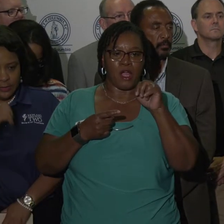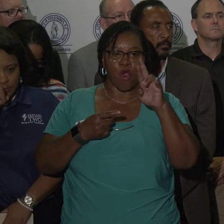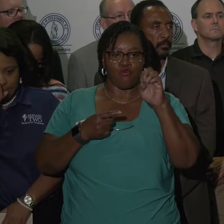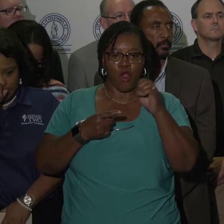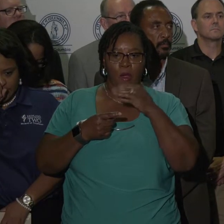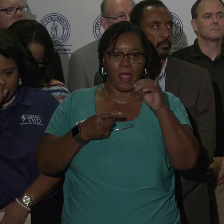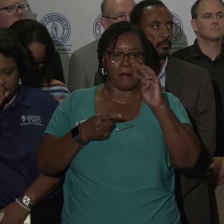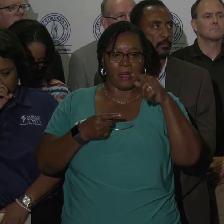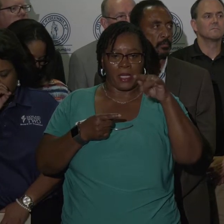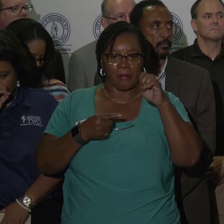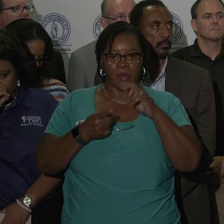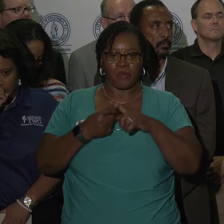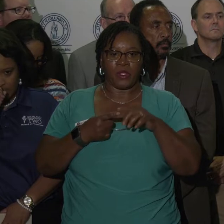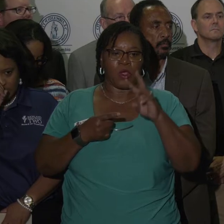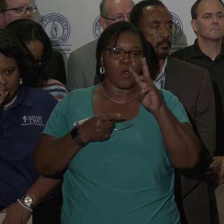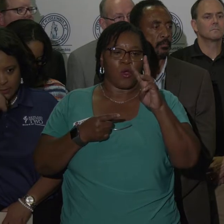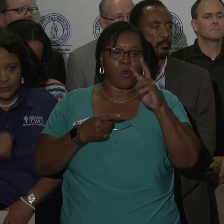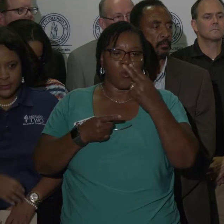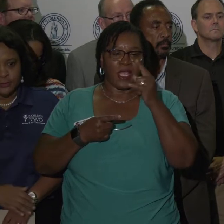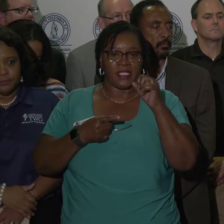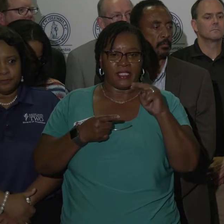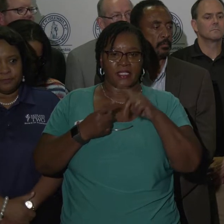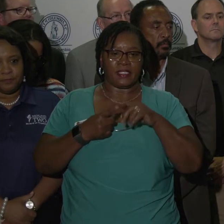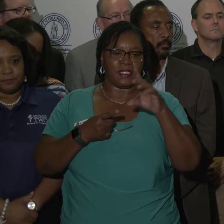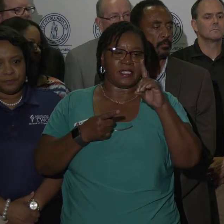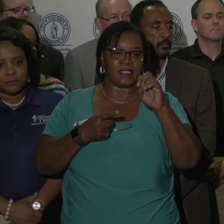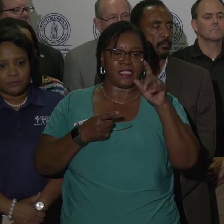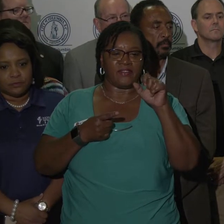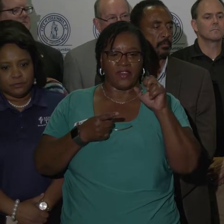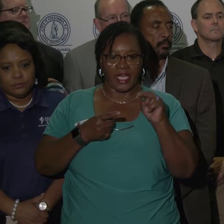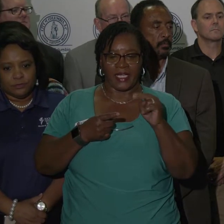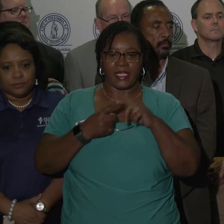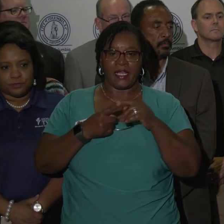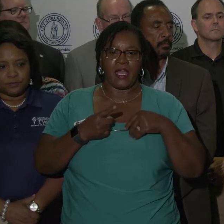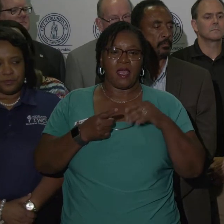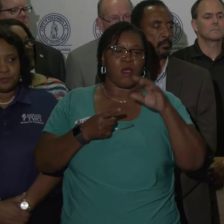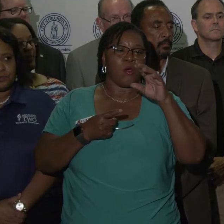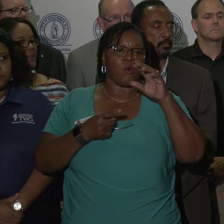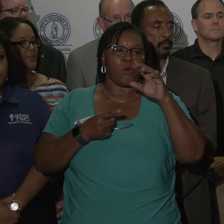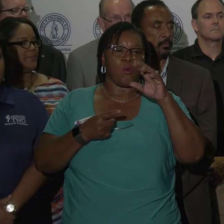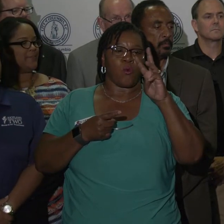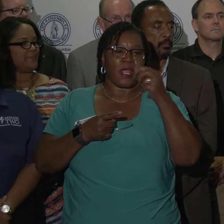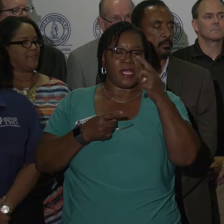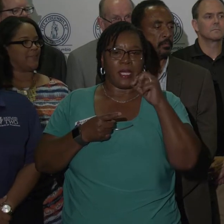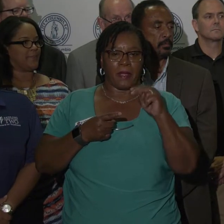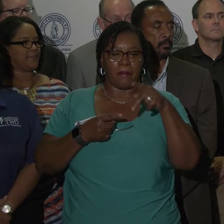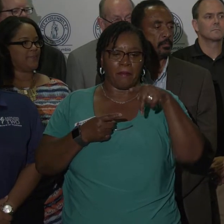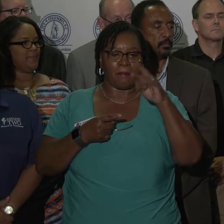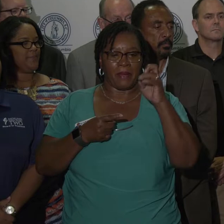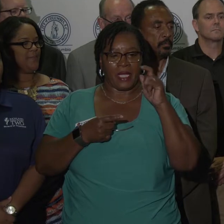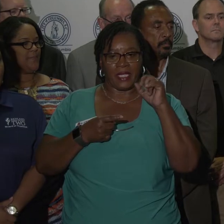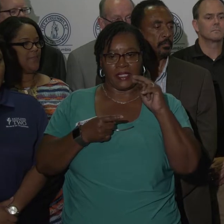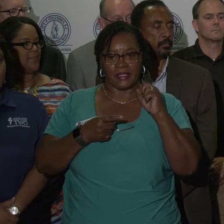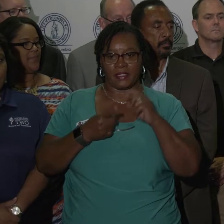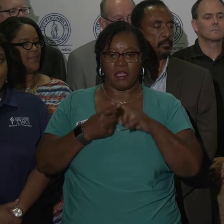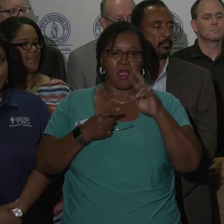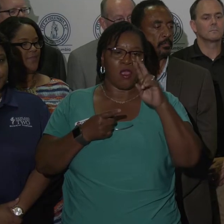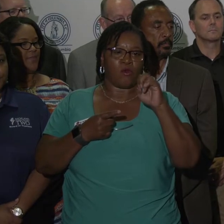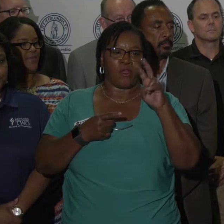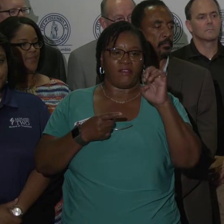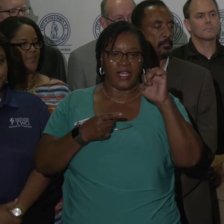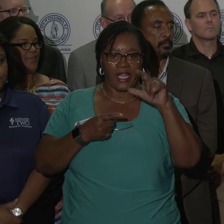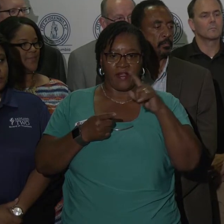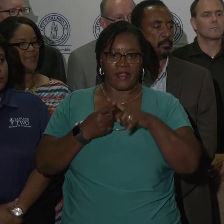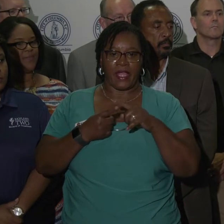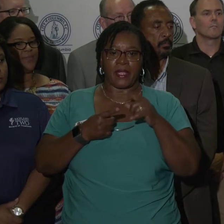Maple, Wheaton Amherst, Adger and Devine, Wheaton Sumter, Wheaton Pickens, Hayward and Ravenel Streets, Pickens between